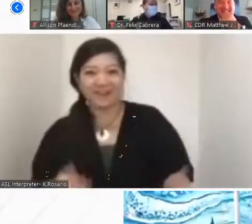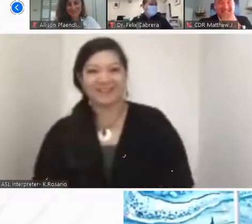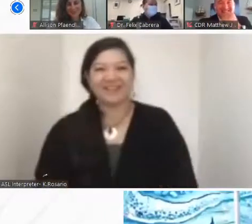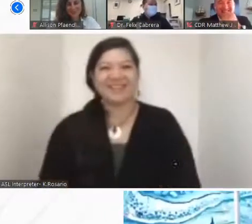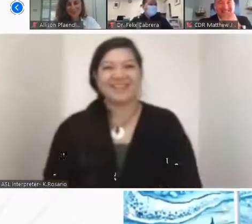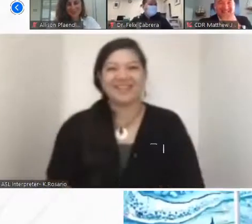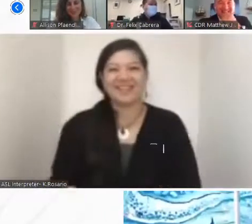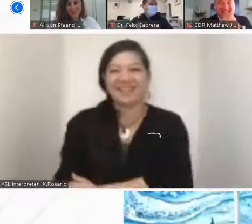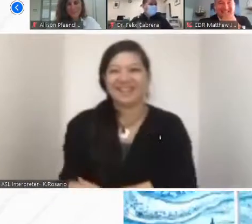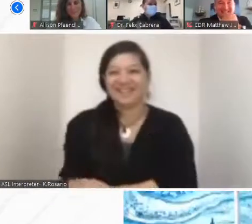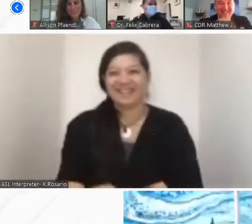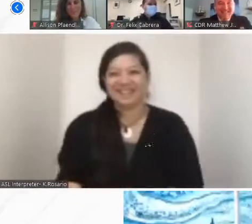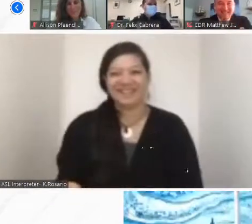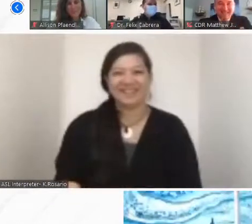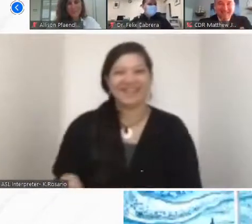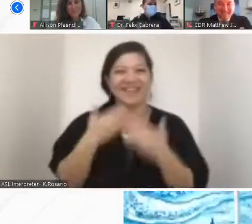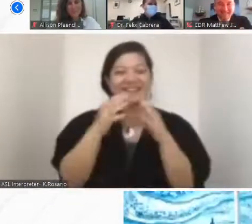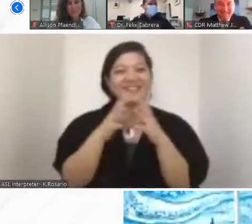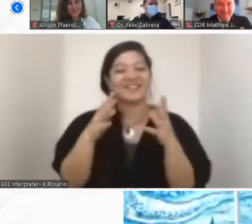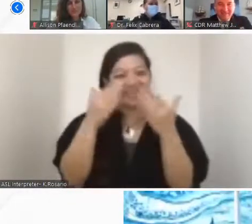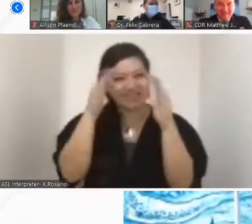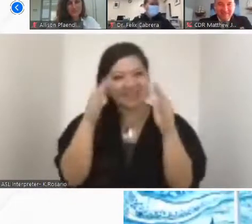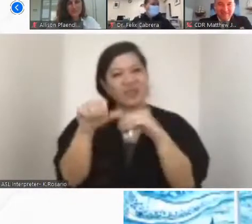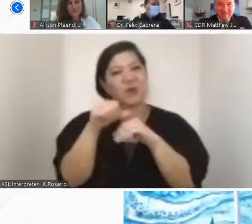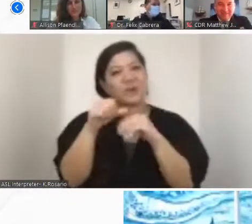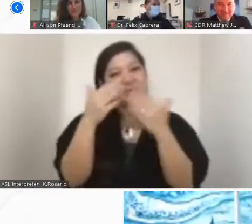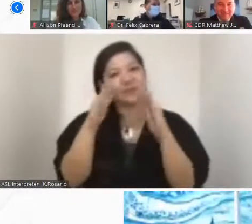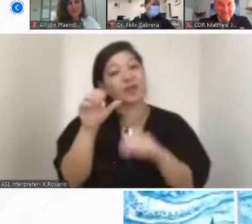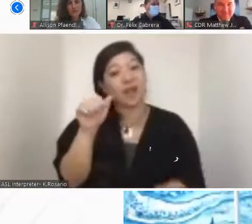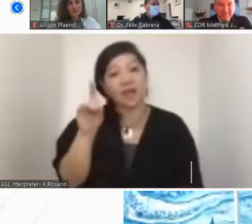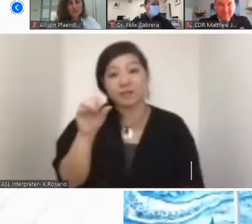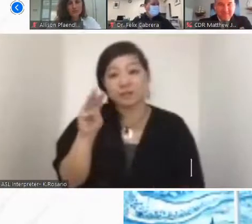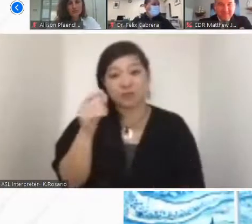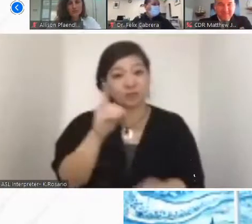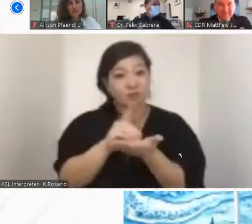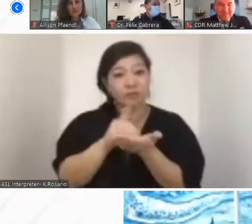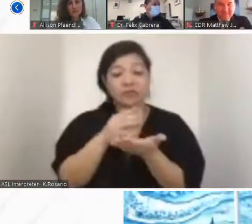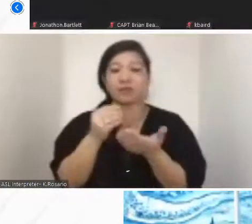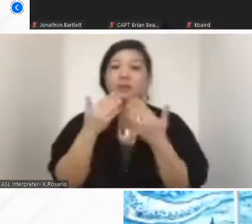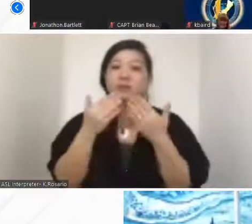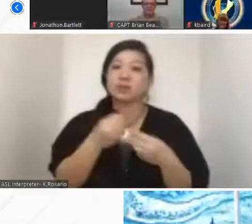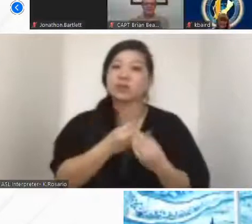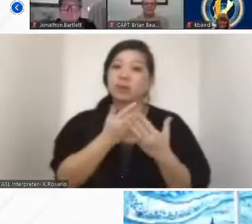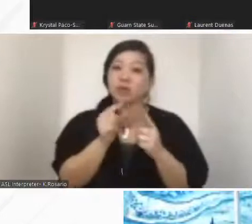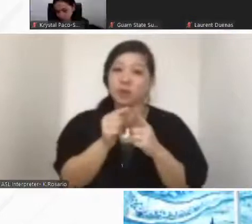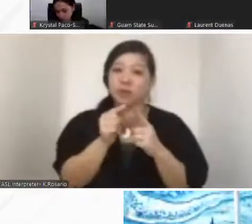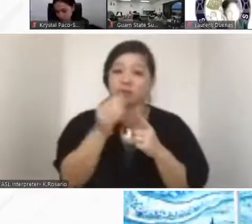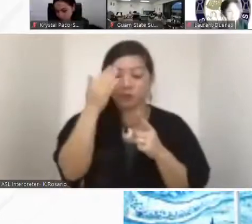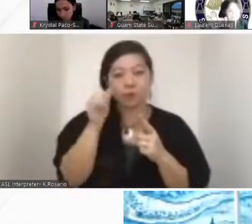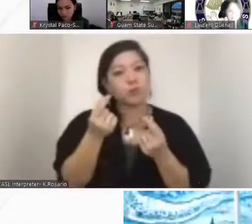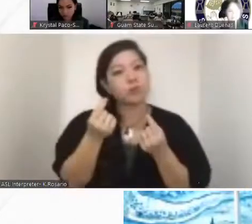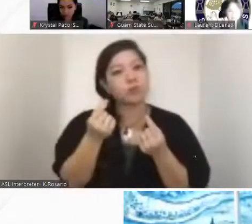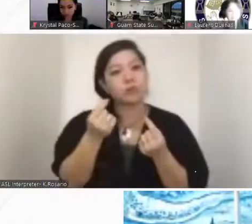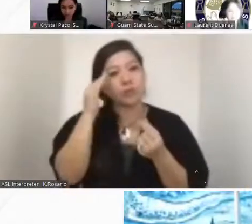Thank you very much, Surgeon General Adams, for those inspiring words. And you certainly do know about our